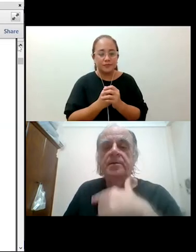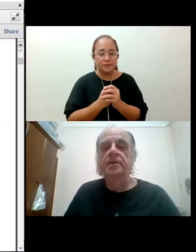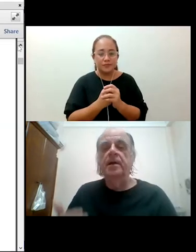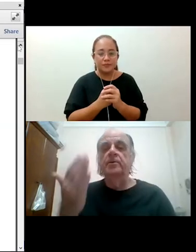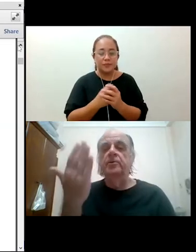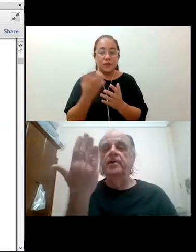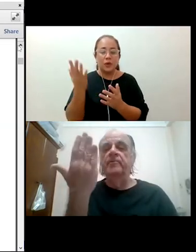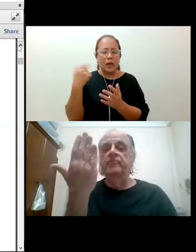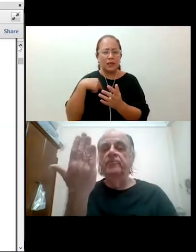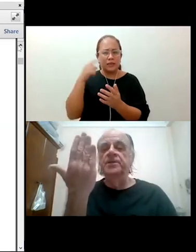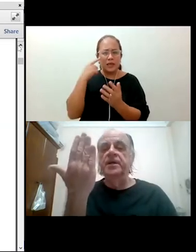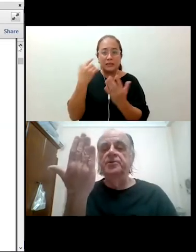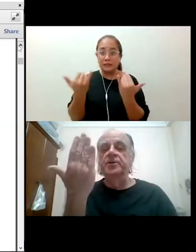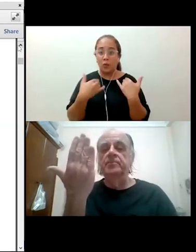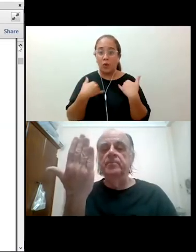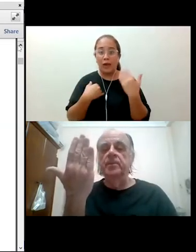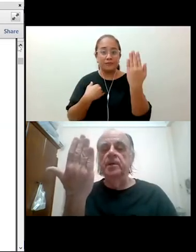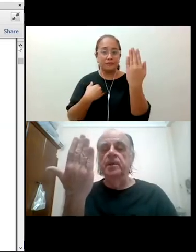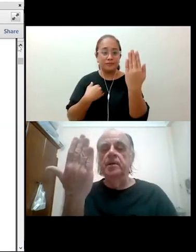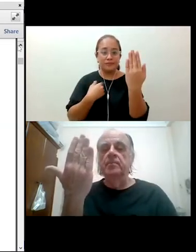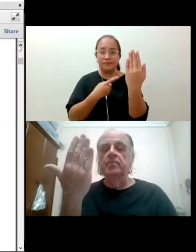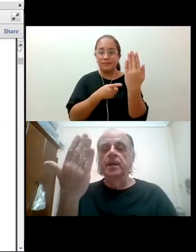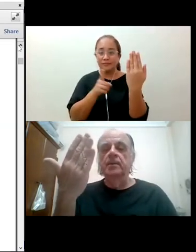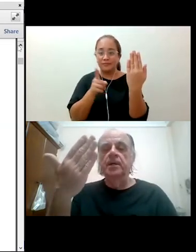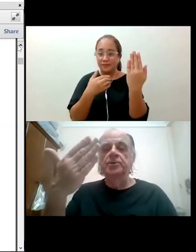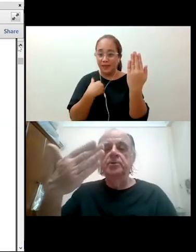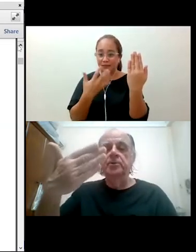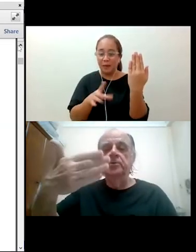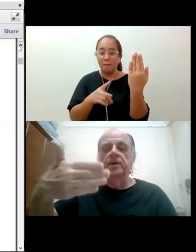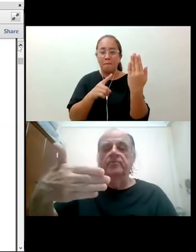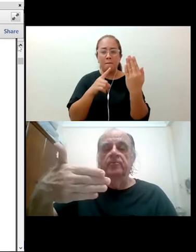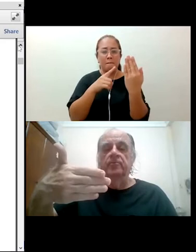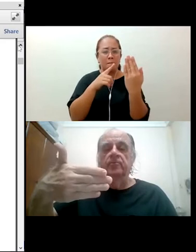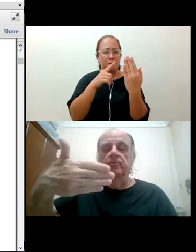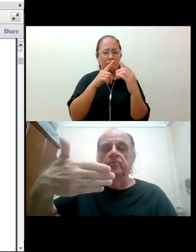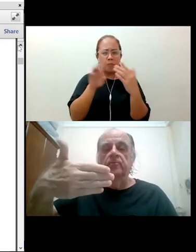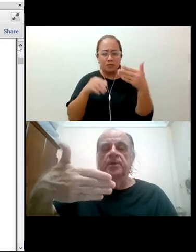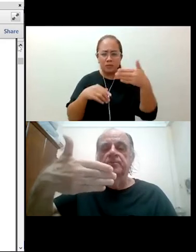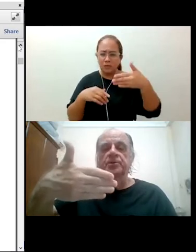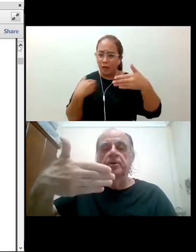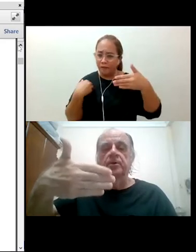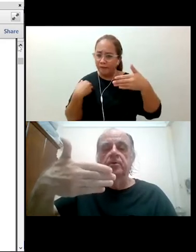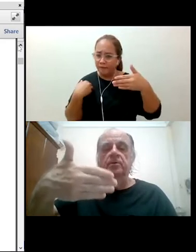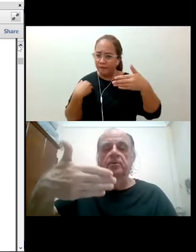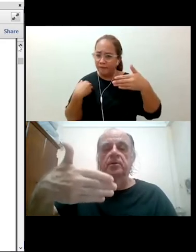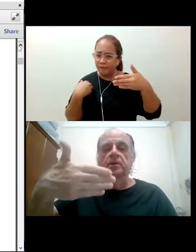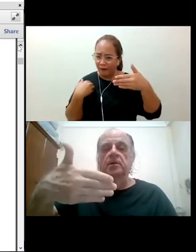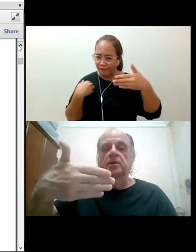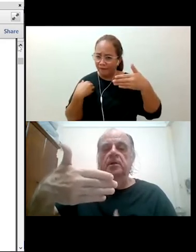Because I think now you have this hand shape, but I'm not sure you have this